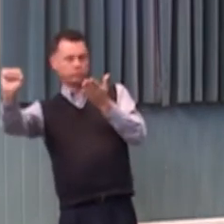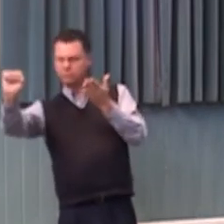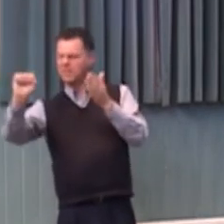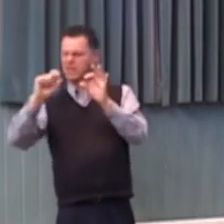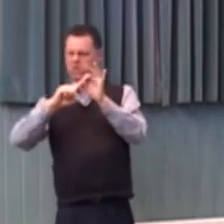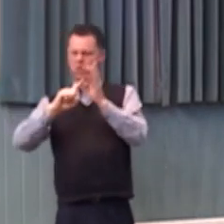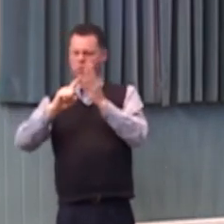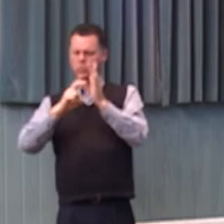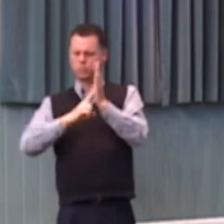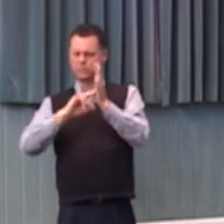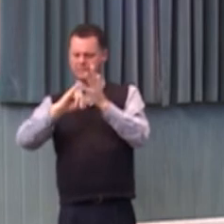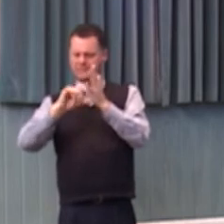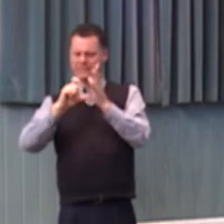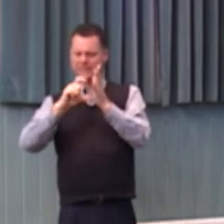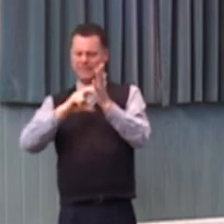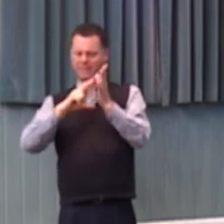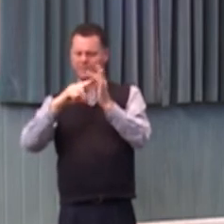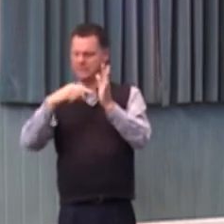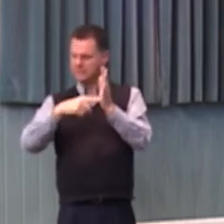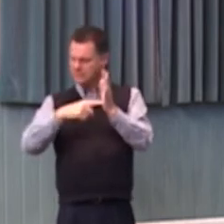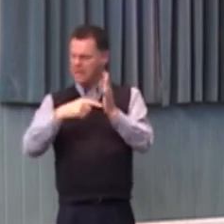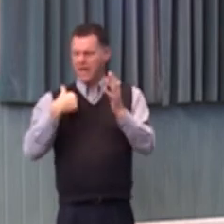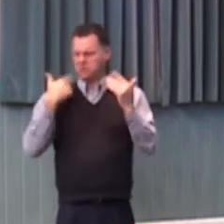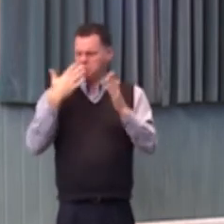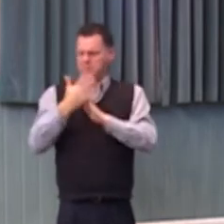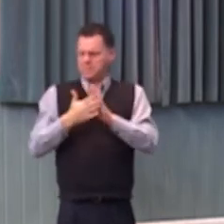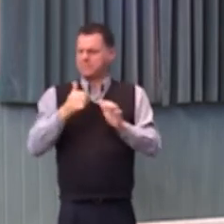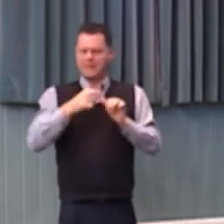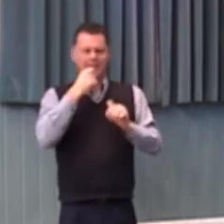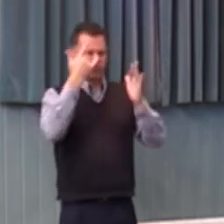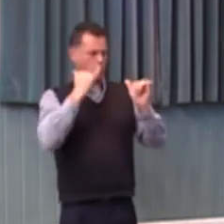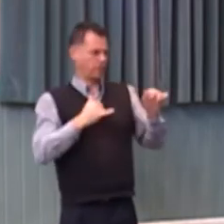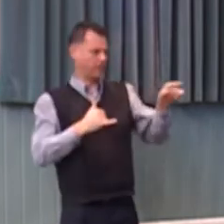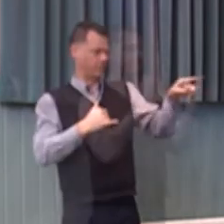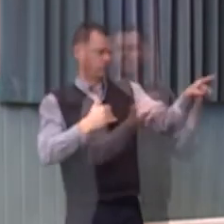Lisa to come up and actually just give you a brief introduction to what we're talking about.